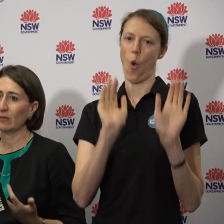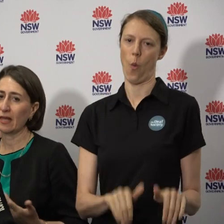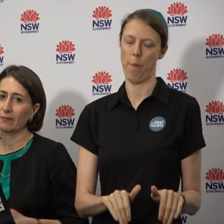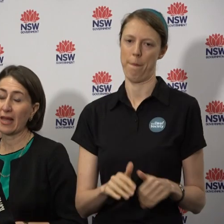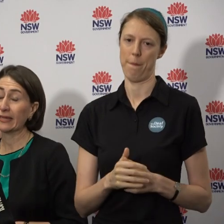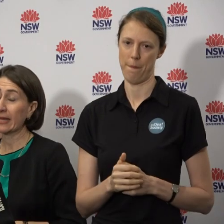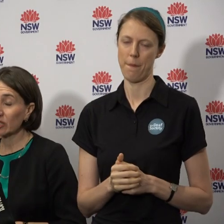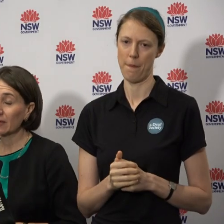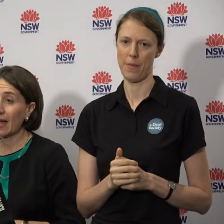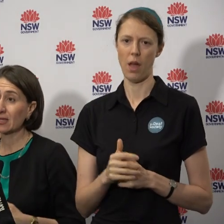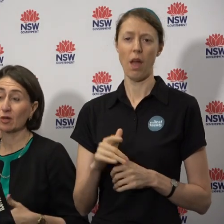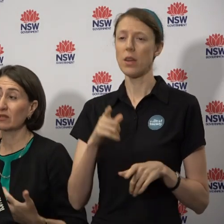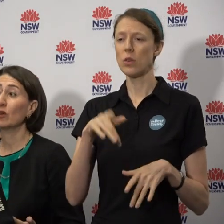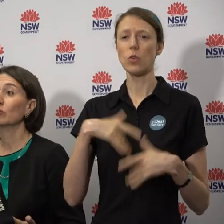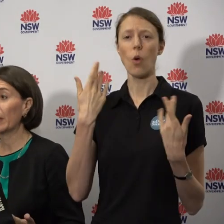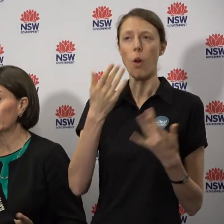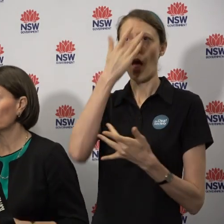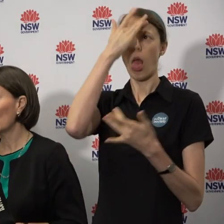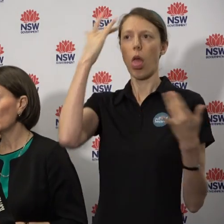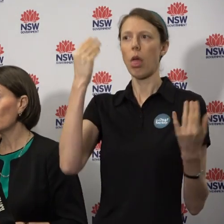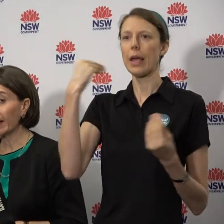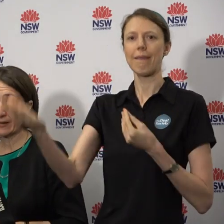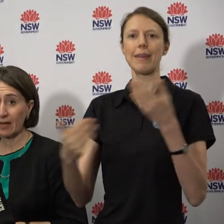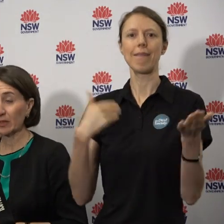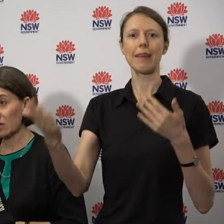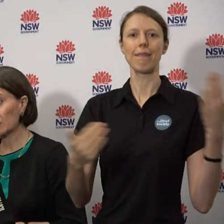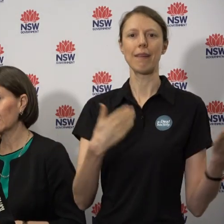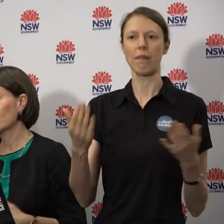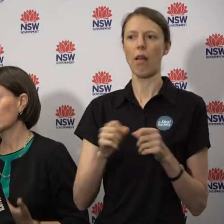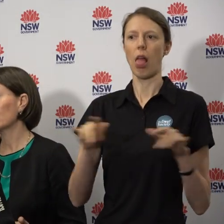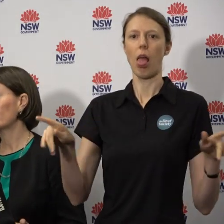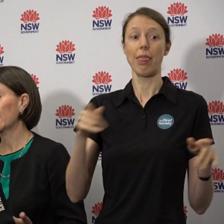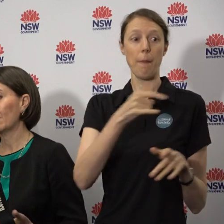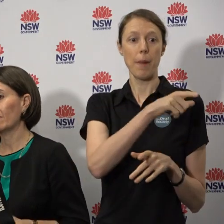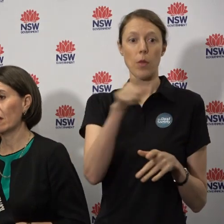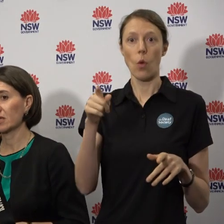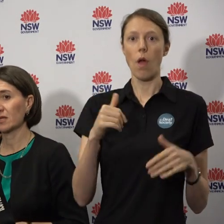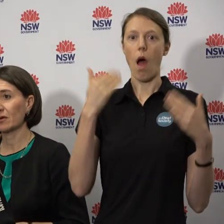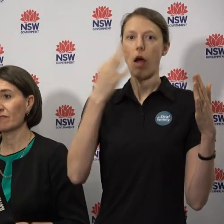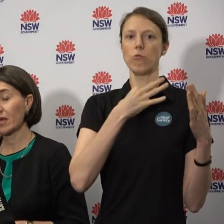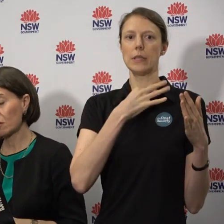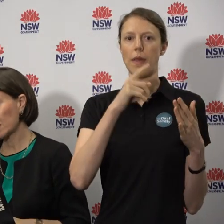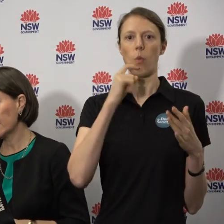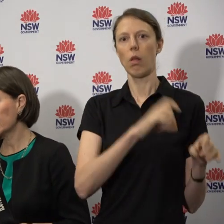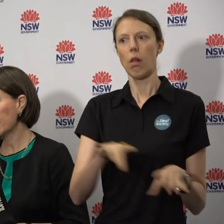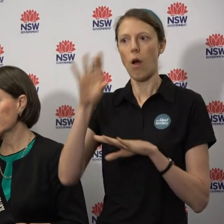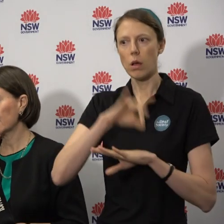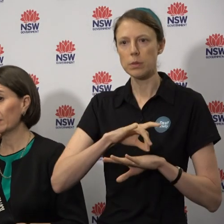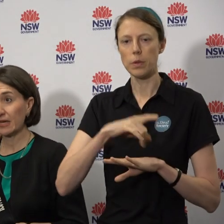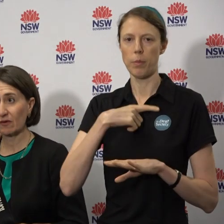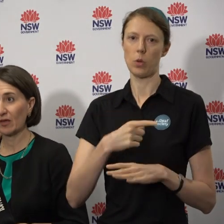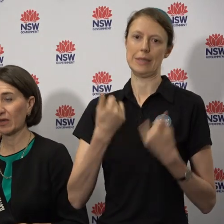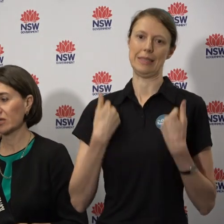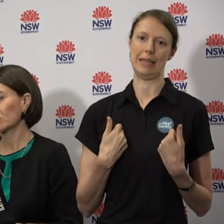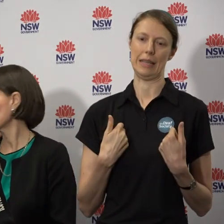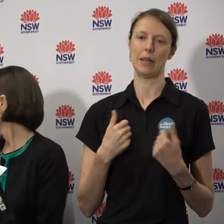don't unintentionally pass it on to vulnerable people who might end up in hospital as a result of picking up the virus. So thank you again, and